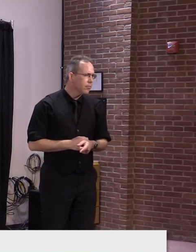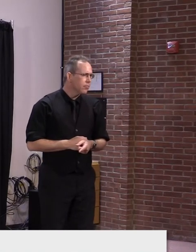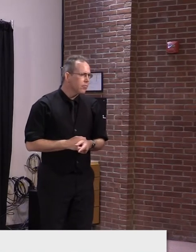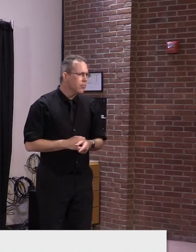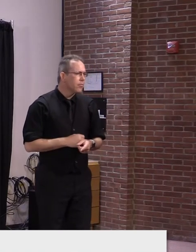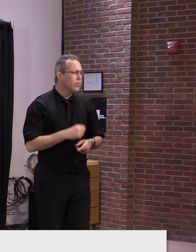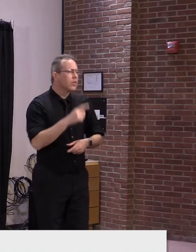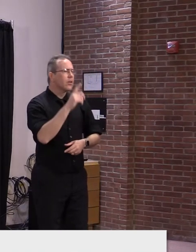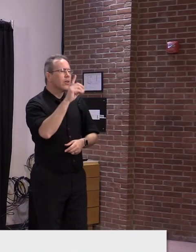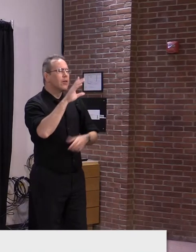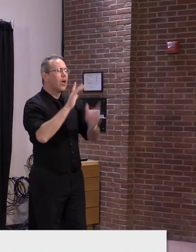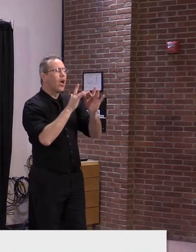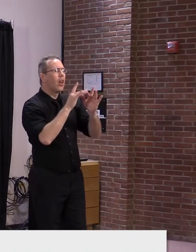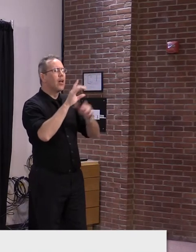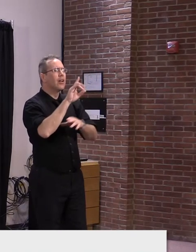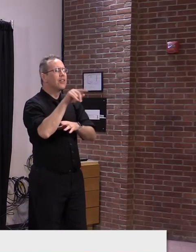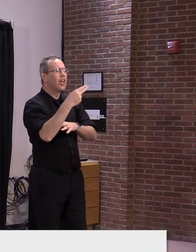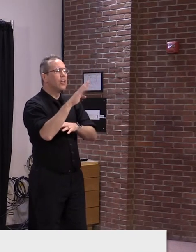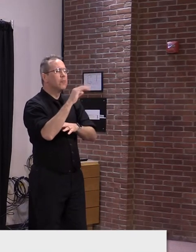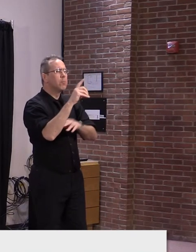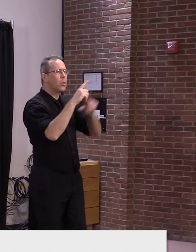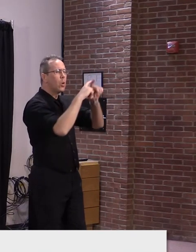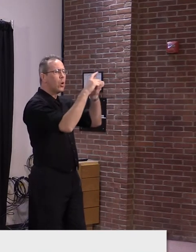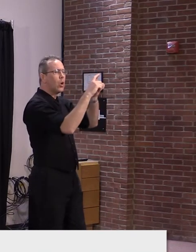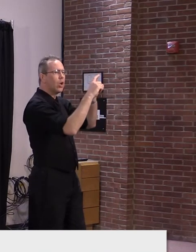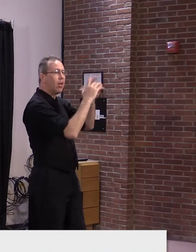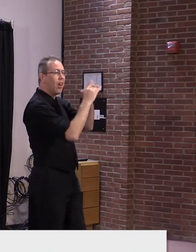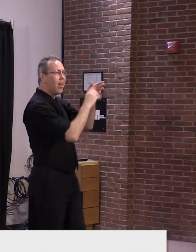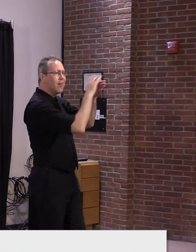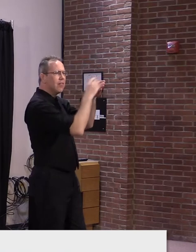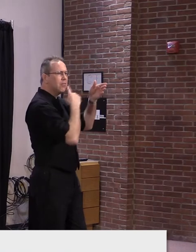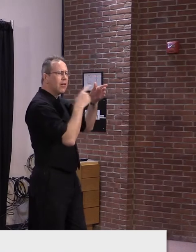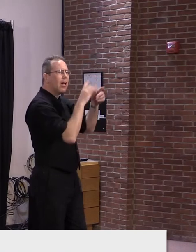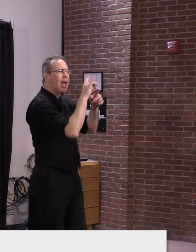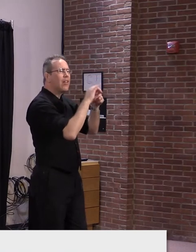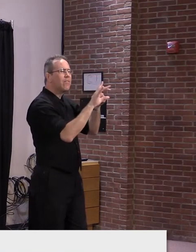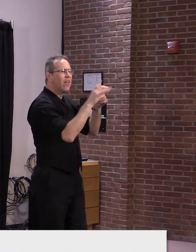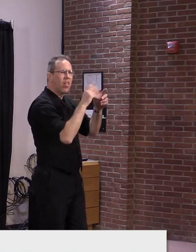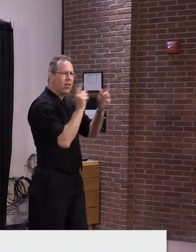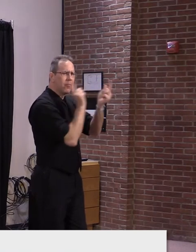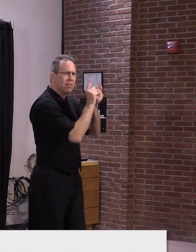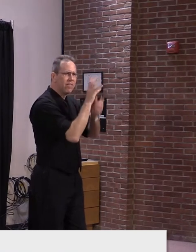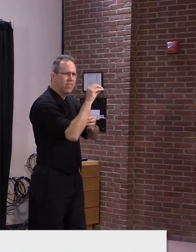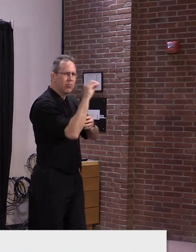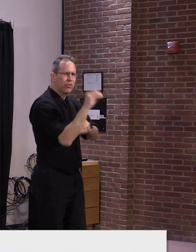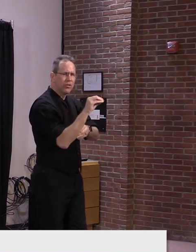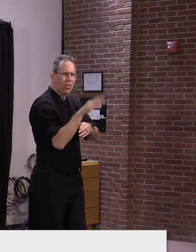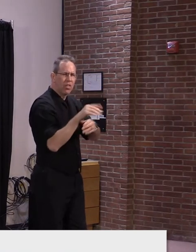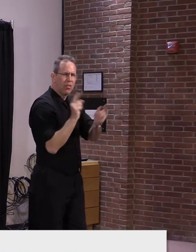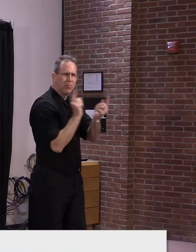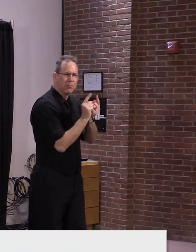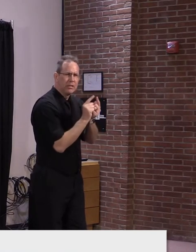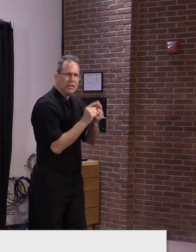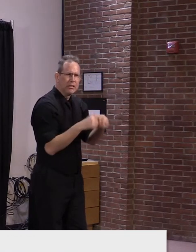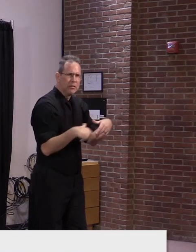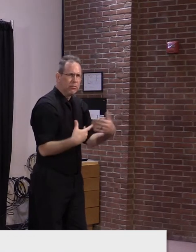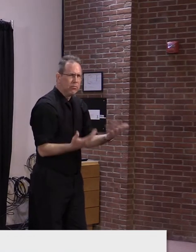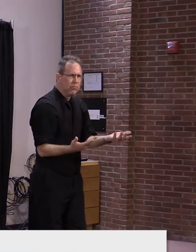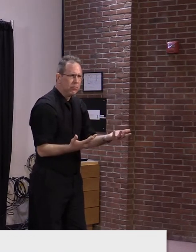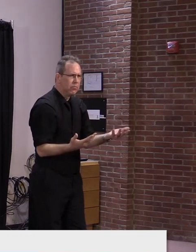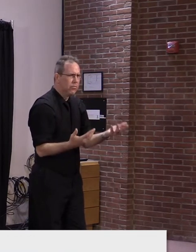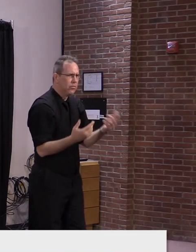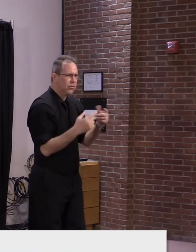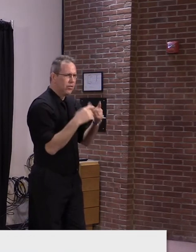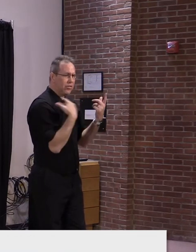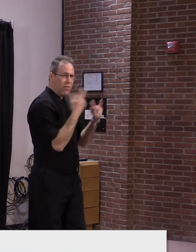still hasn't even reached 50% for booster shots. I'm curious, could you talk a little bit about, just a little bit about